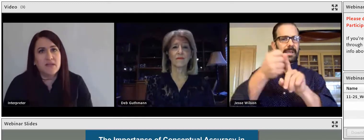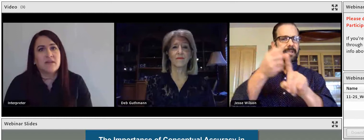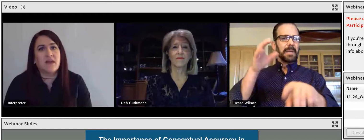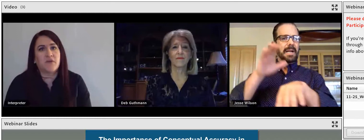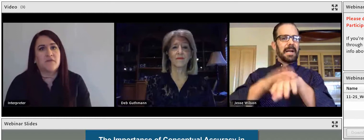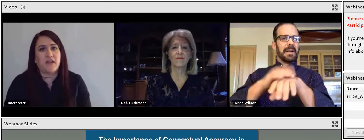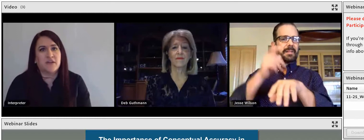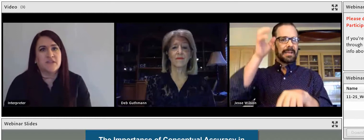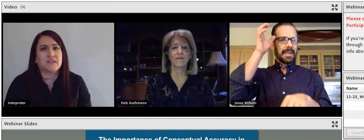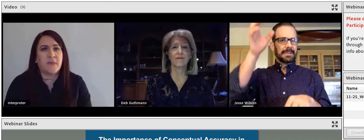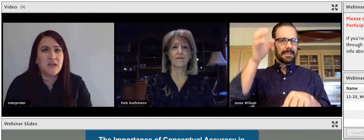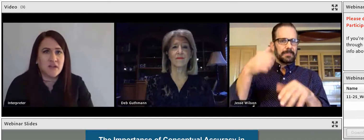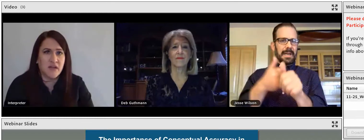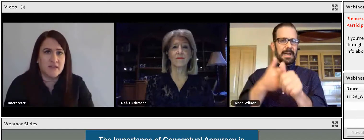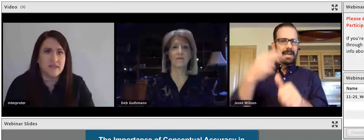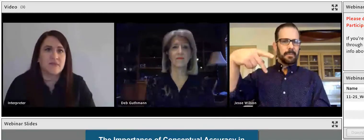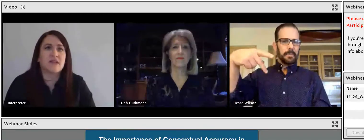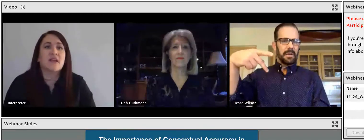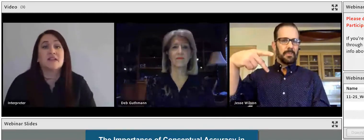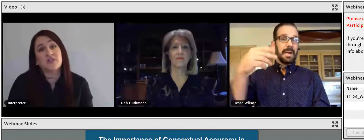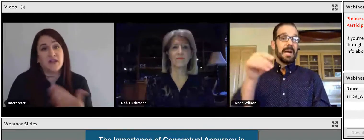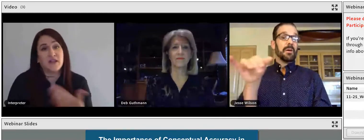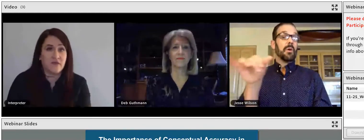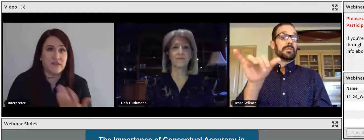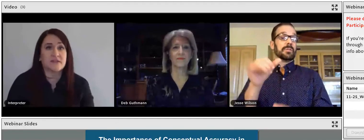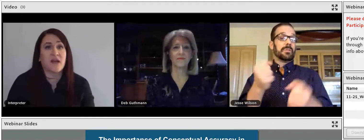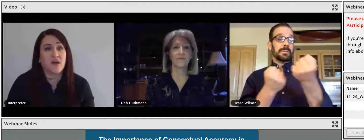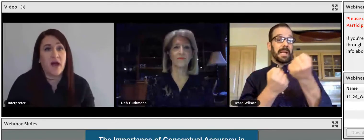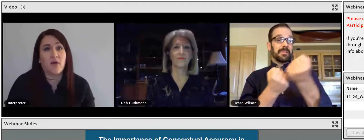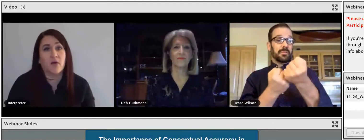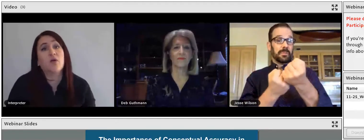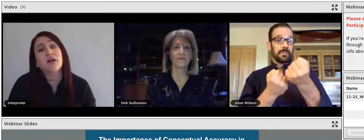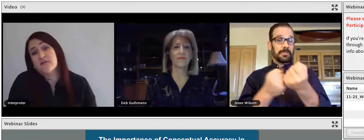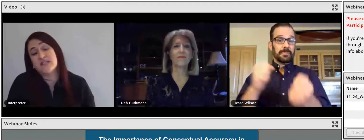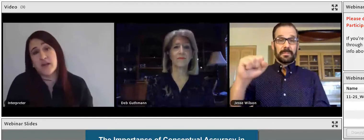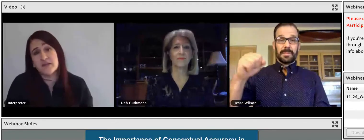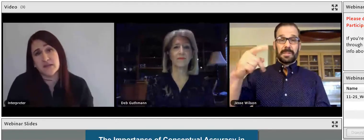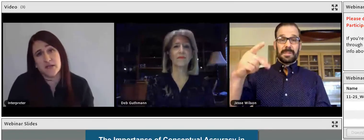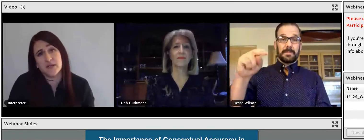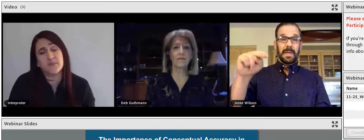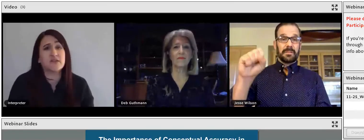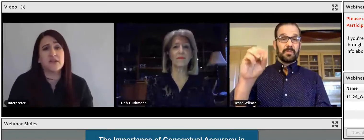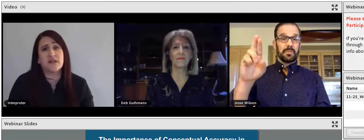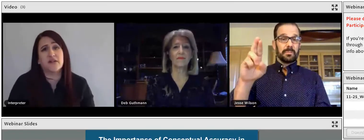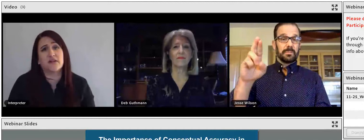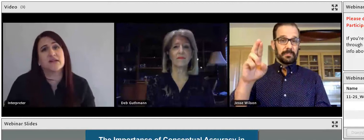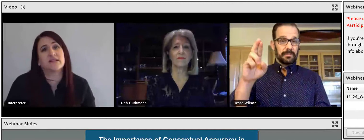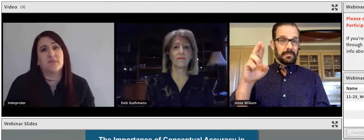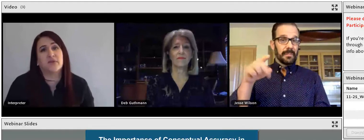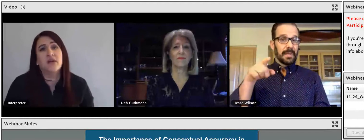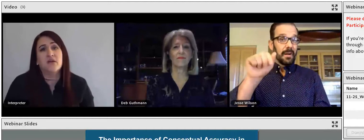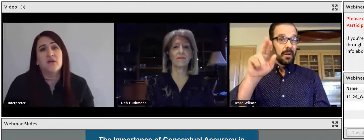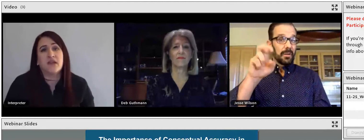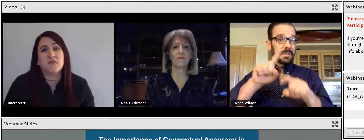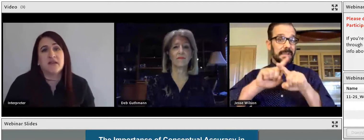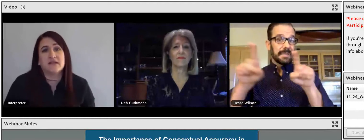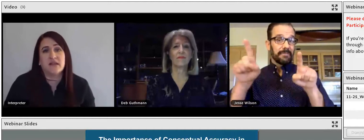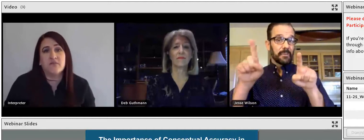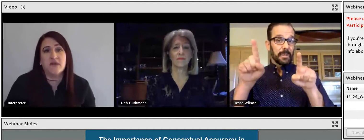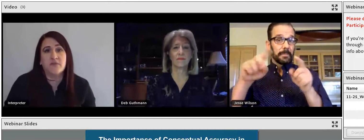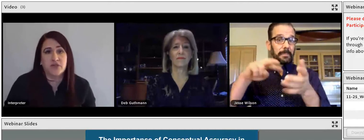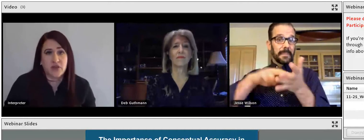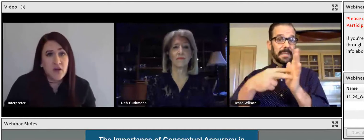very important that providers expand on concepts, especially like, for instance, higher power, or even sponsor. Sponsor is another example